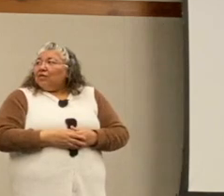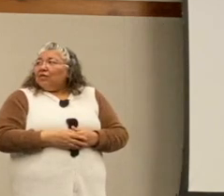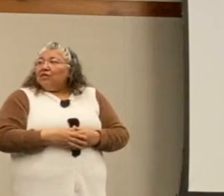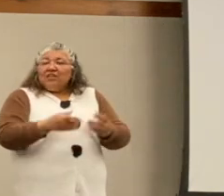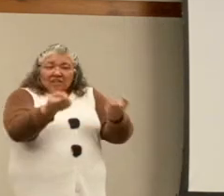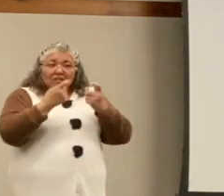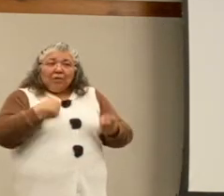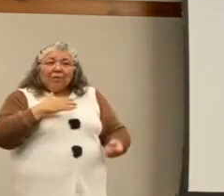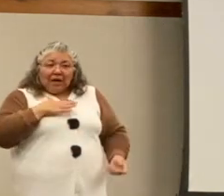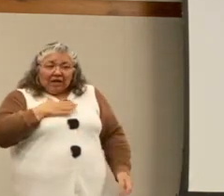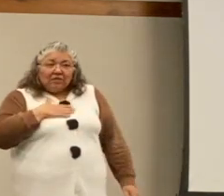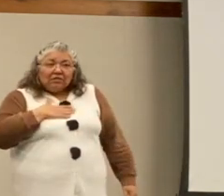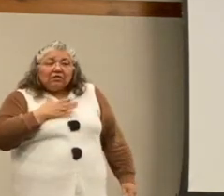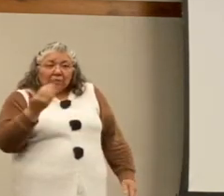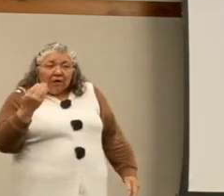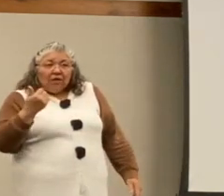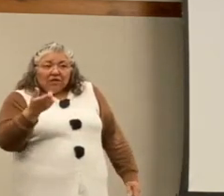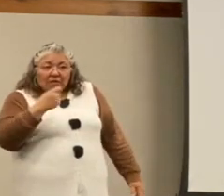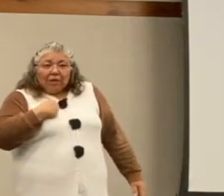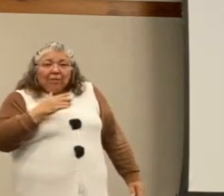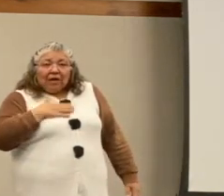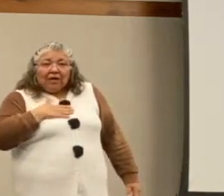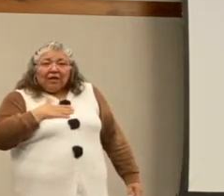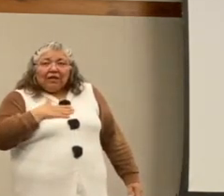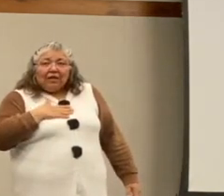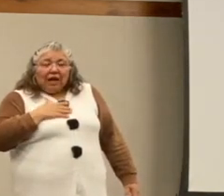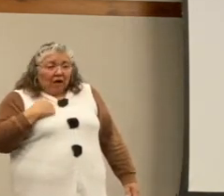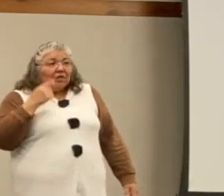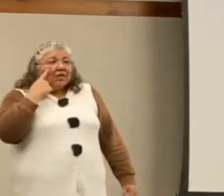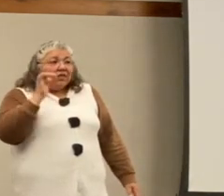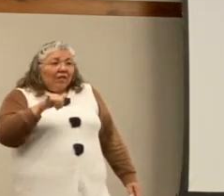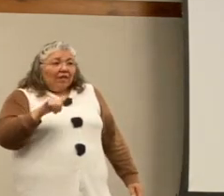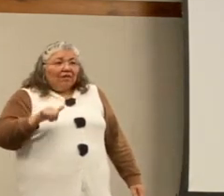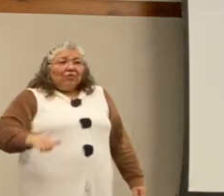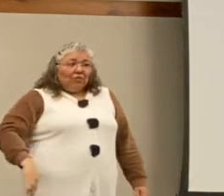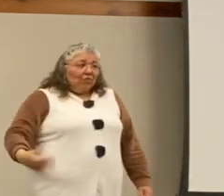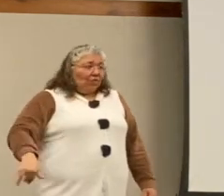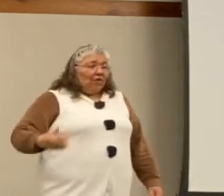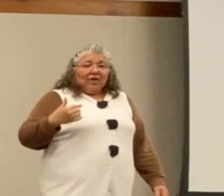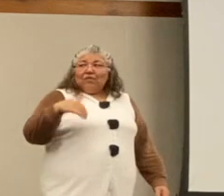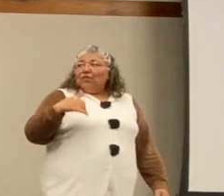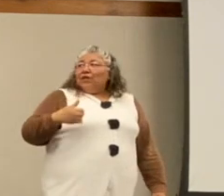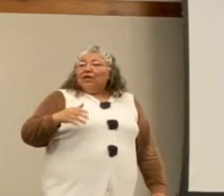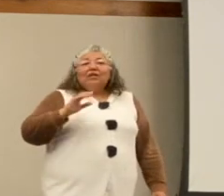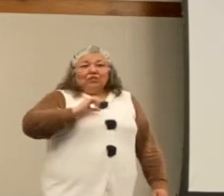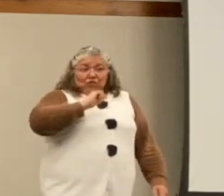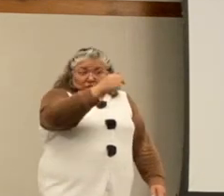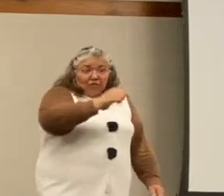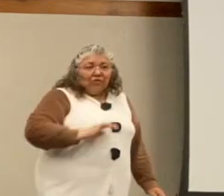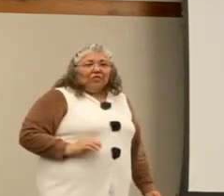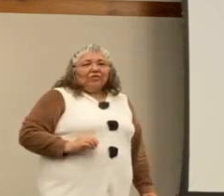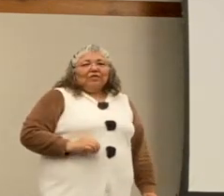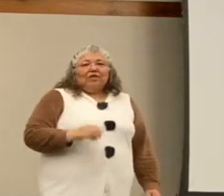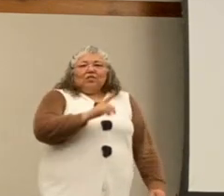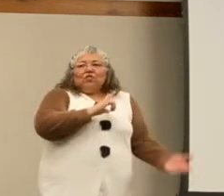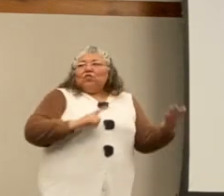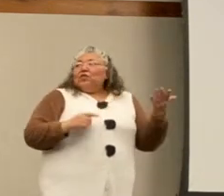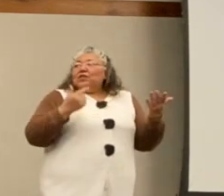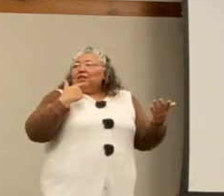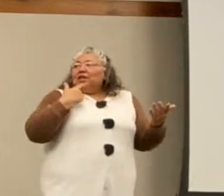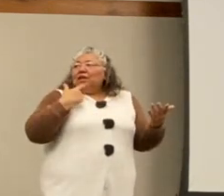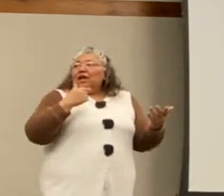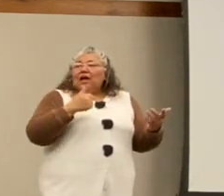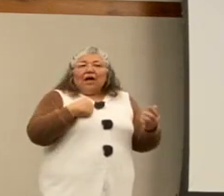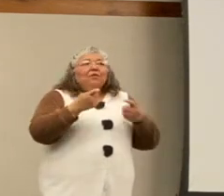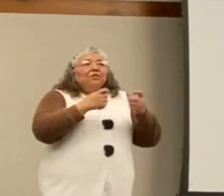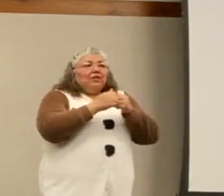Give me mine. And when I was thinking that too, I was like, your turn. Because the Lord's like, I'm